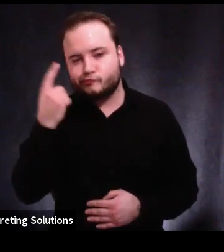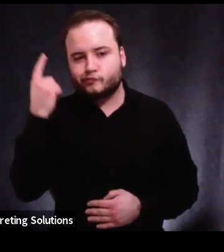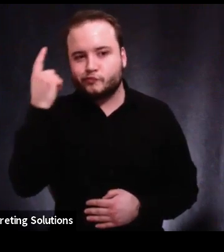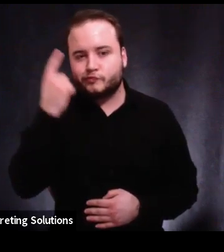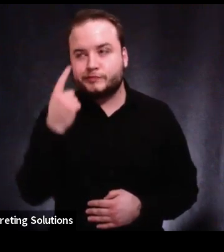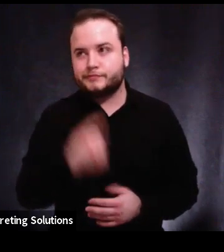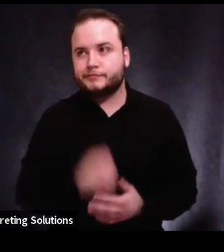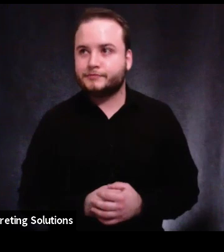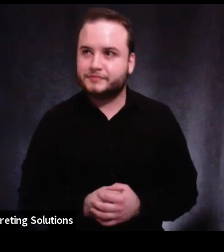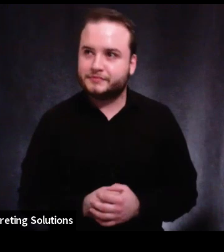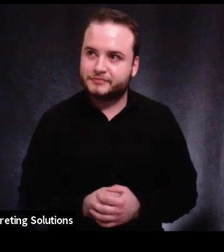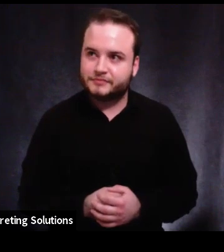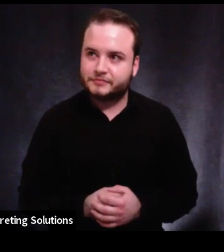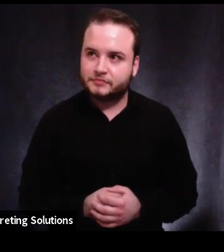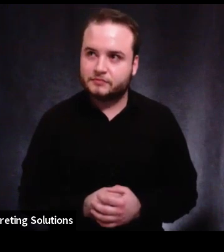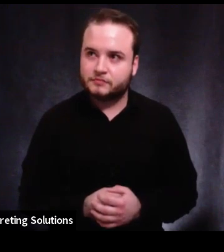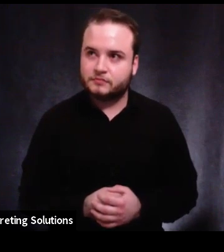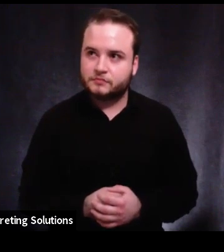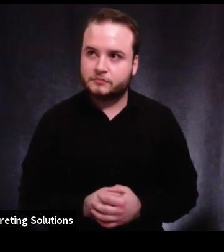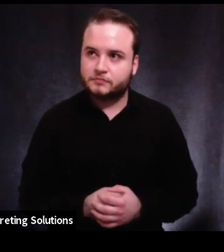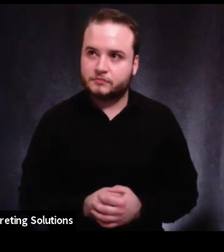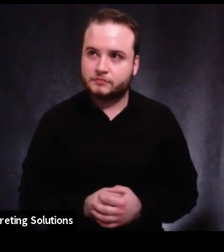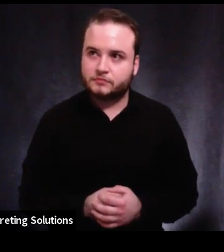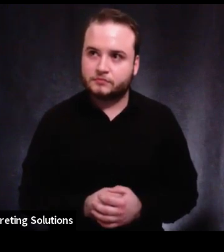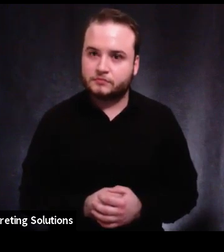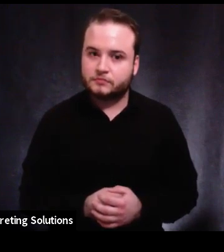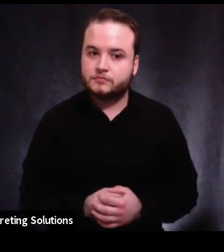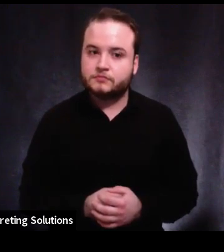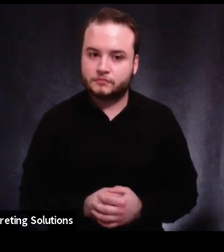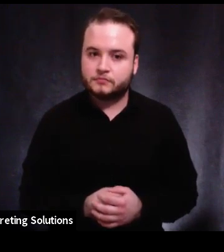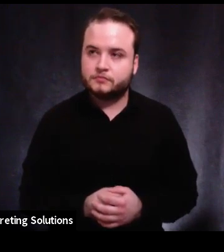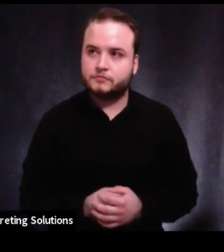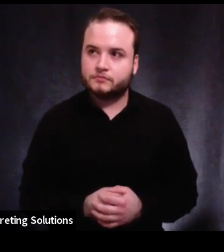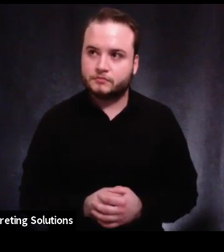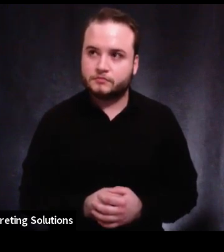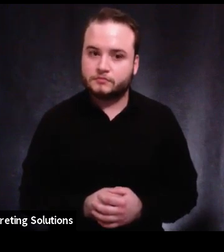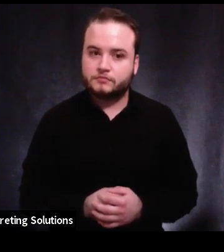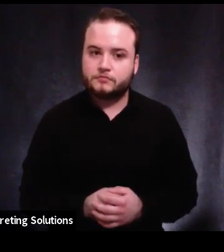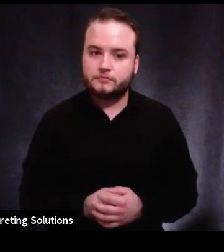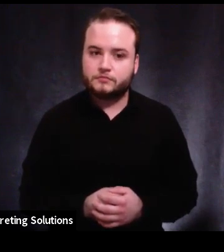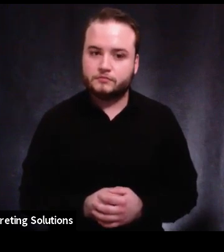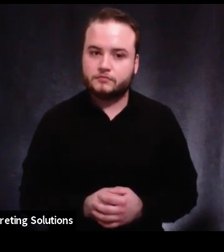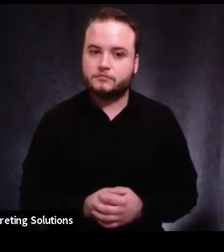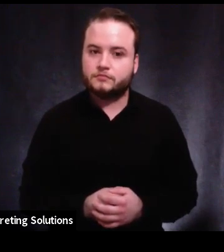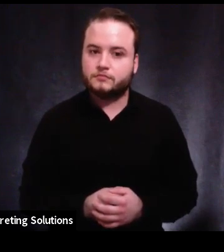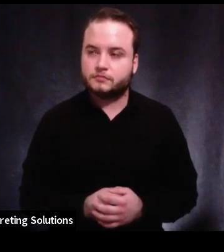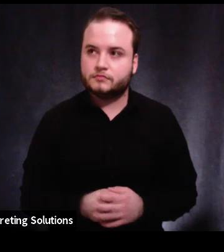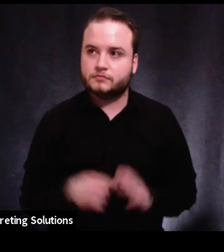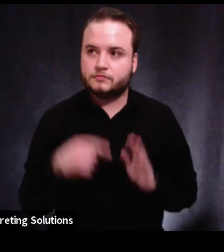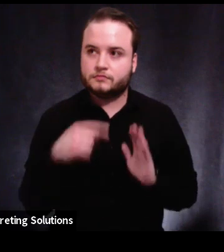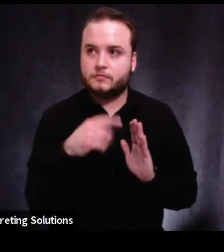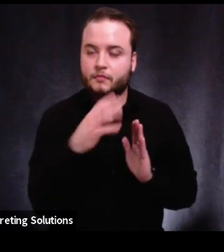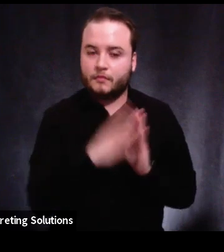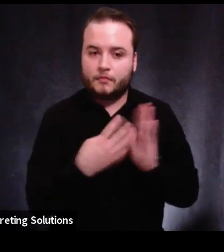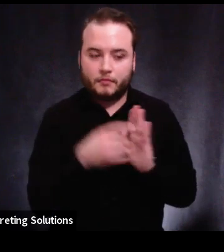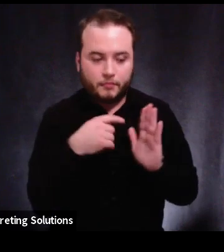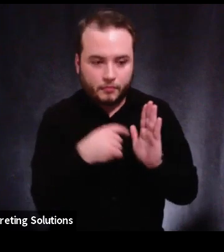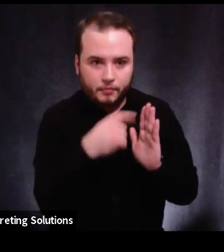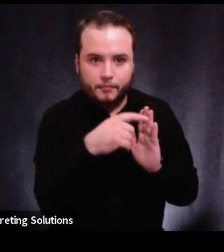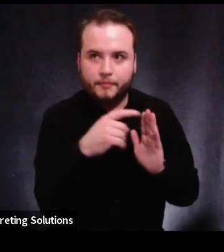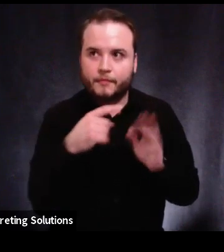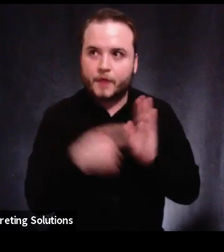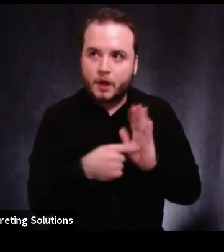death estimates, is that based upon the number of COVID cases that are being confirmed